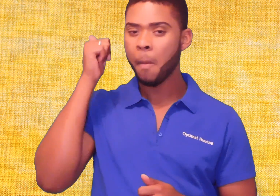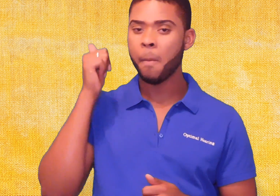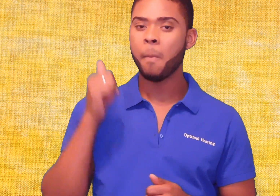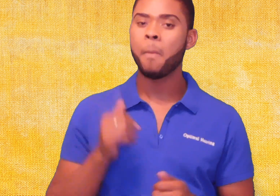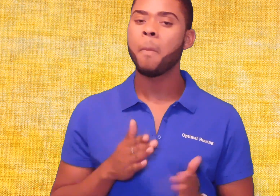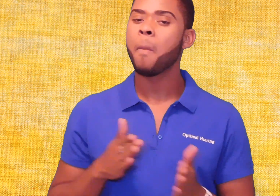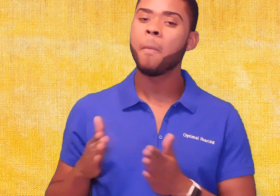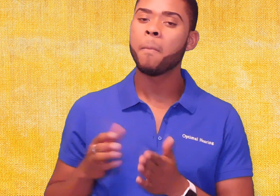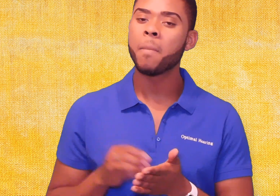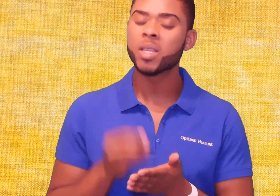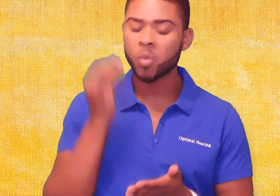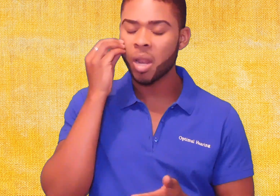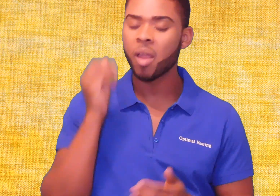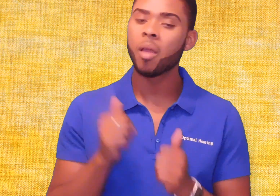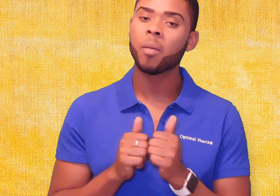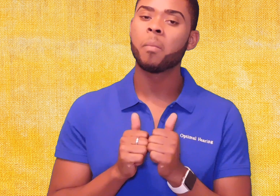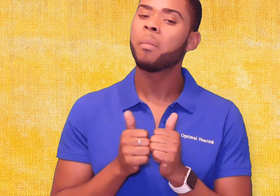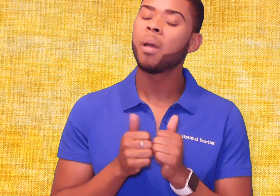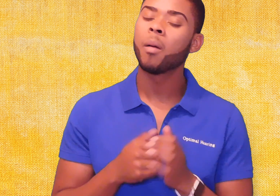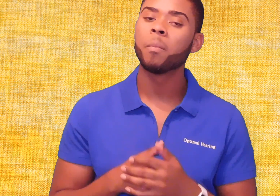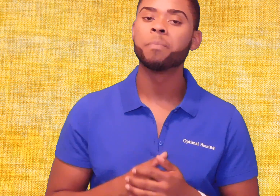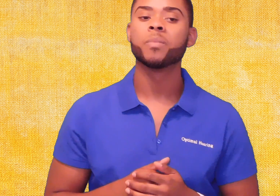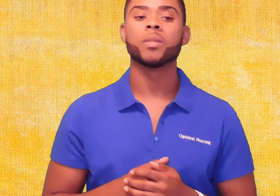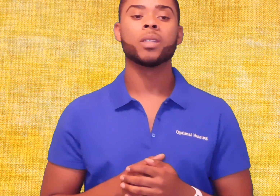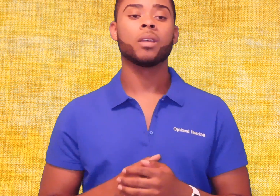What's the best way to pick up the language?